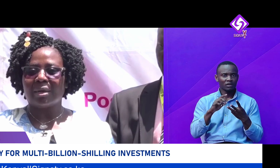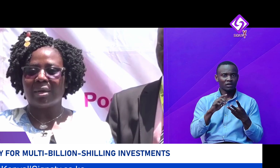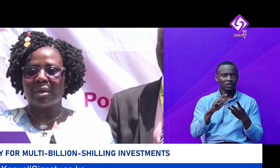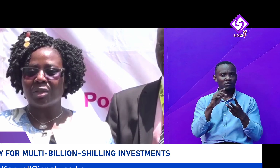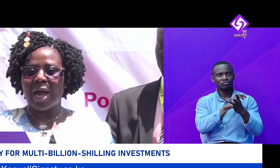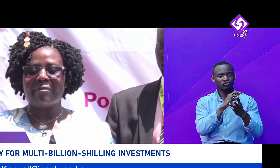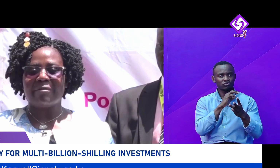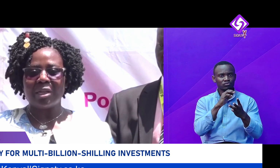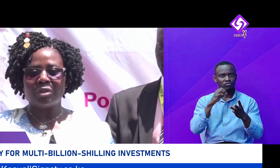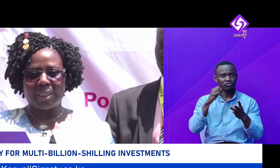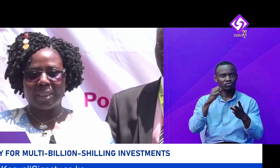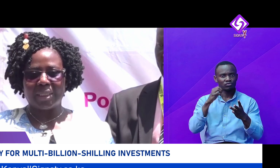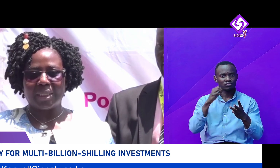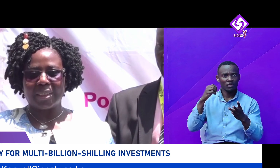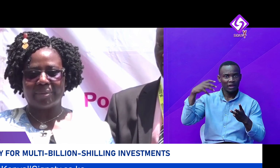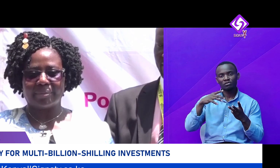and also other value chains.